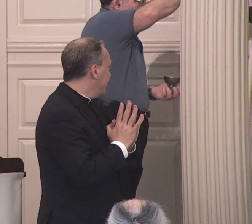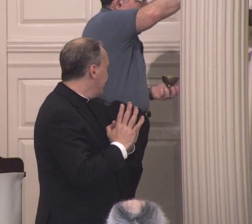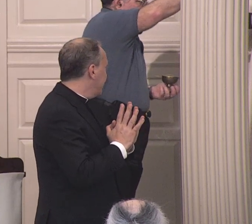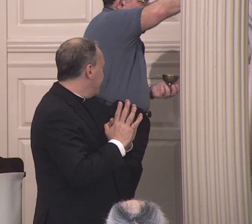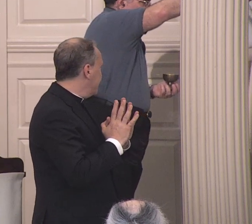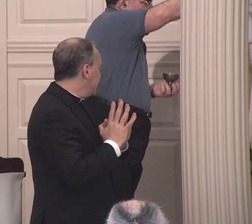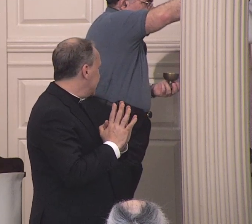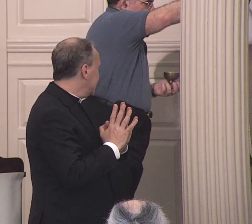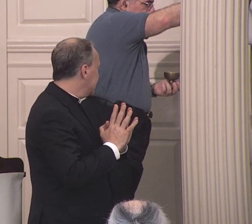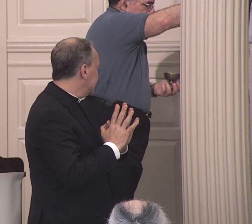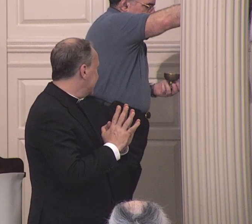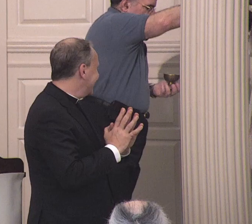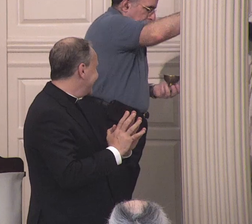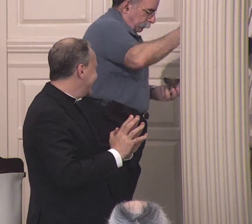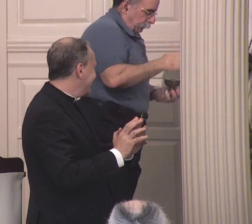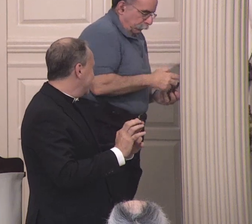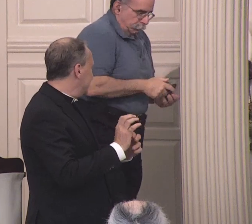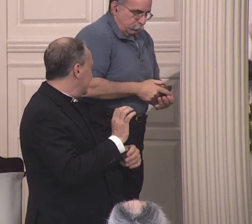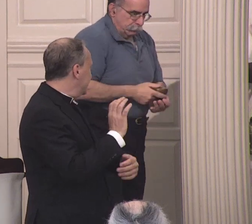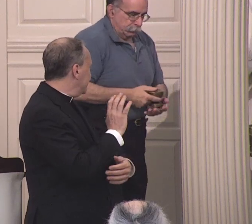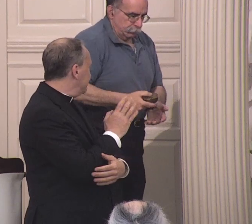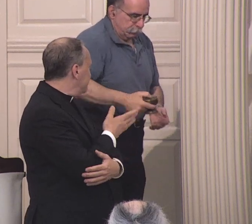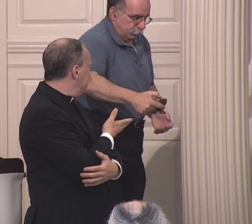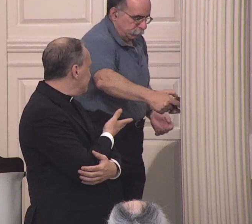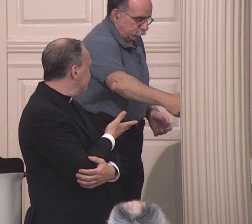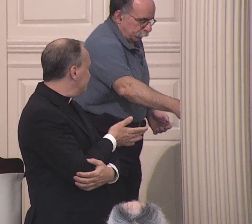saeculorum. Amen.